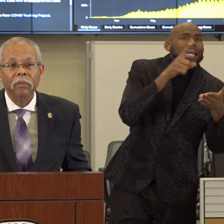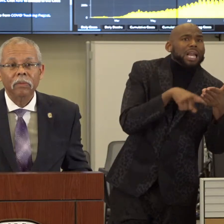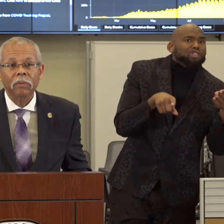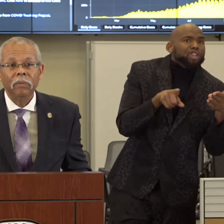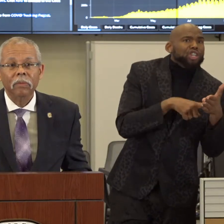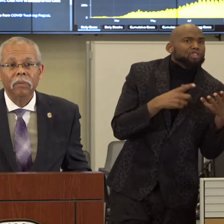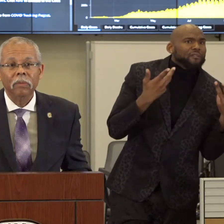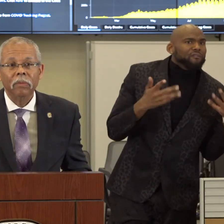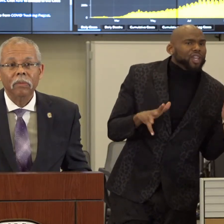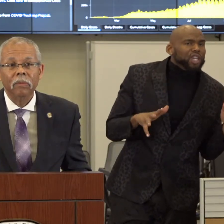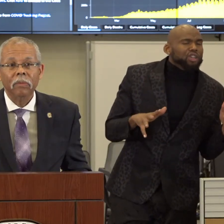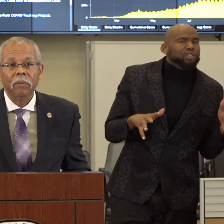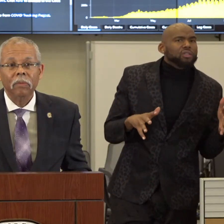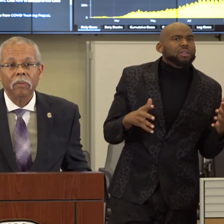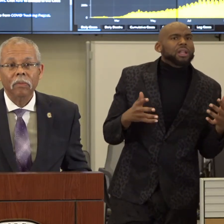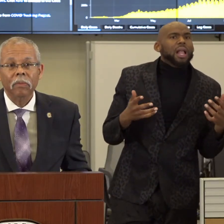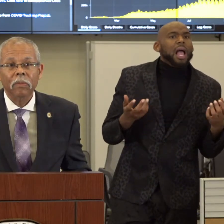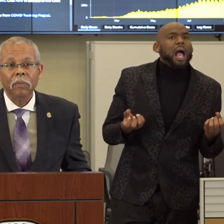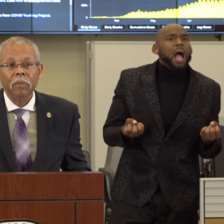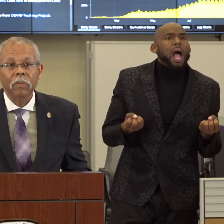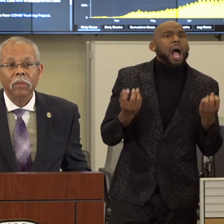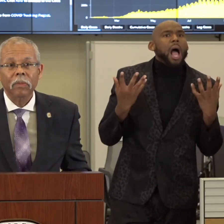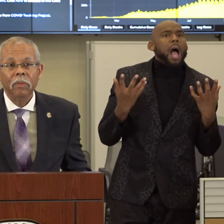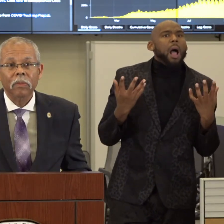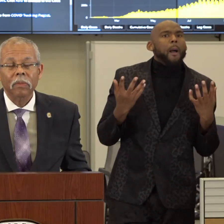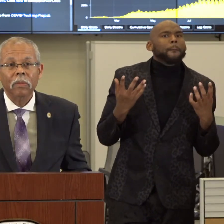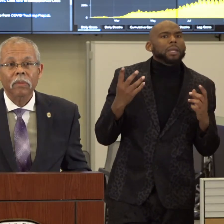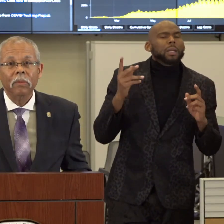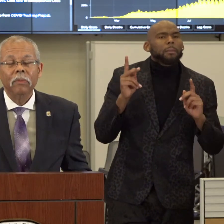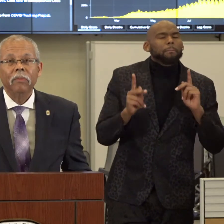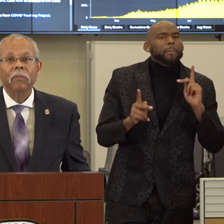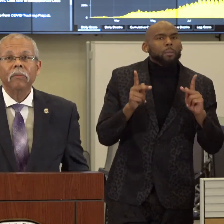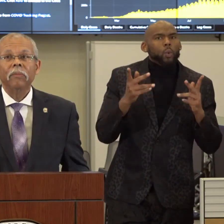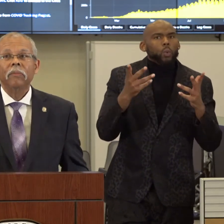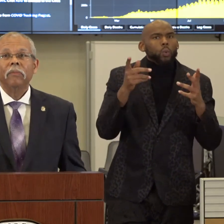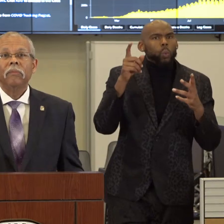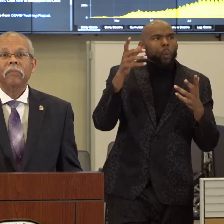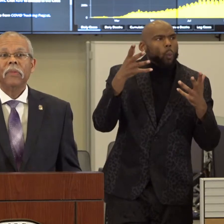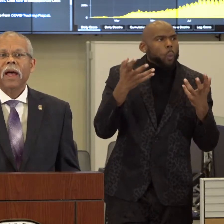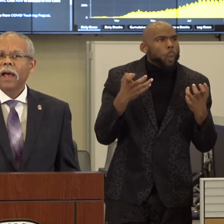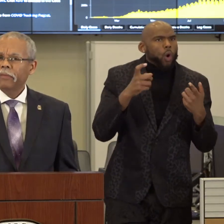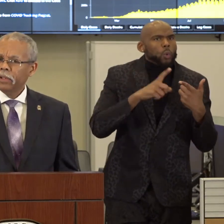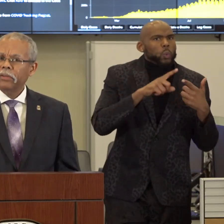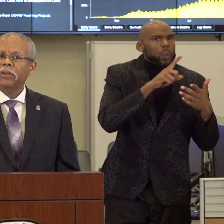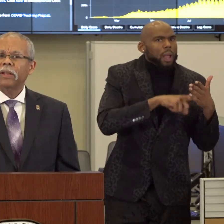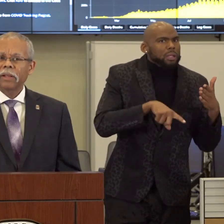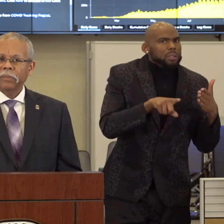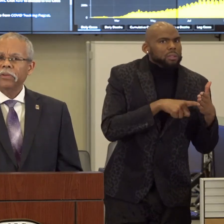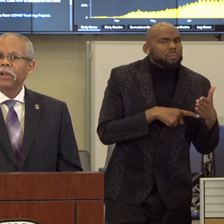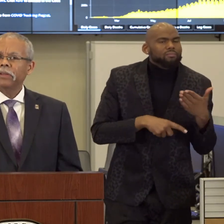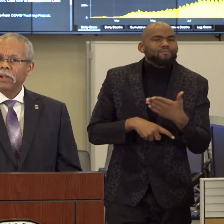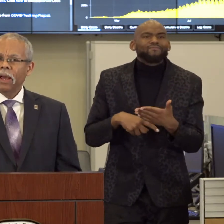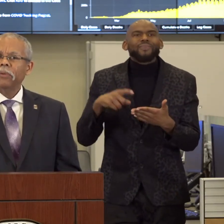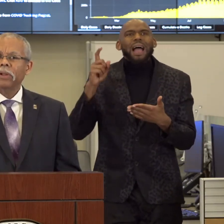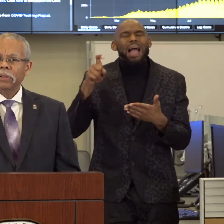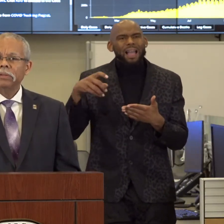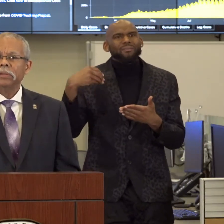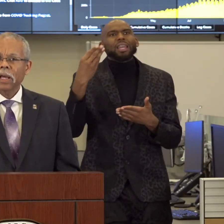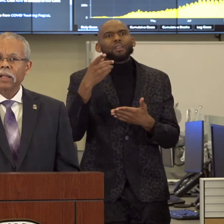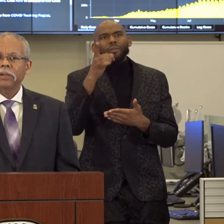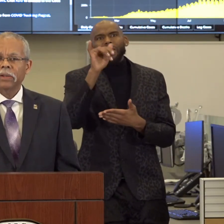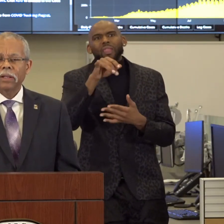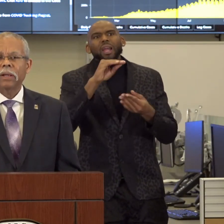those were vaccinated here that you would have liked to cancel before? We'll get you that. I'll have to get you that number, Tracy. I